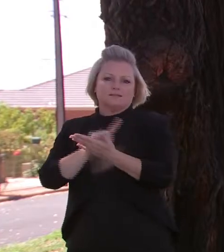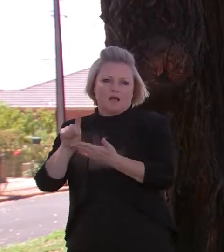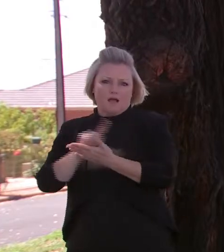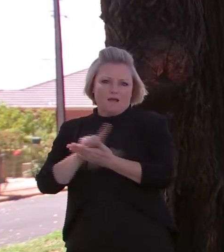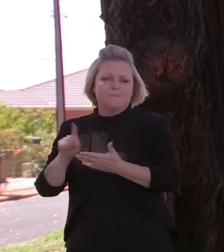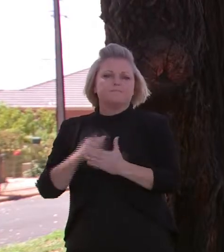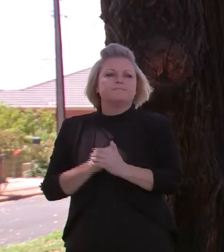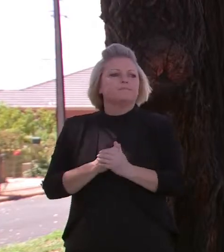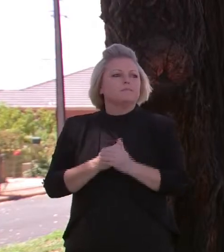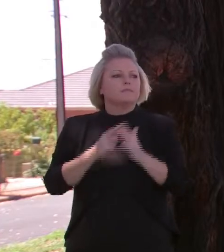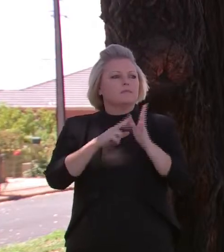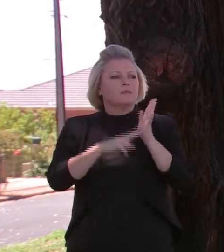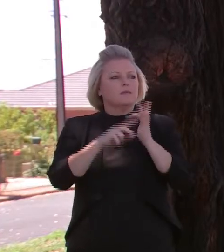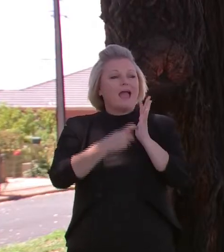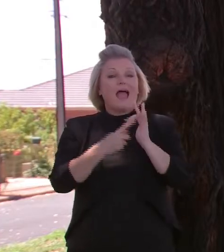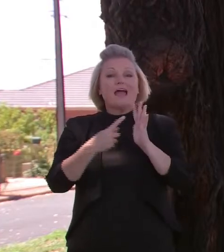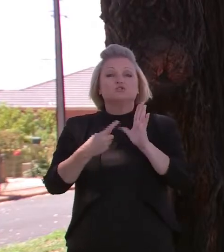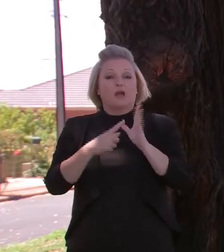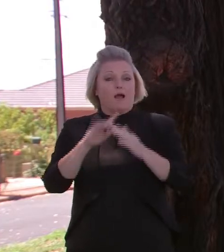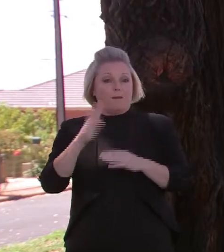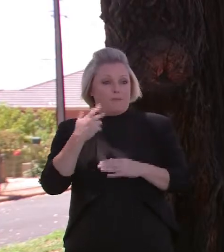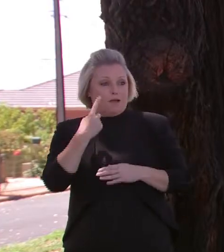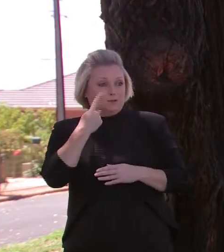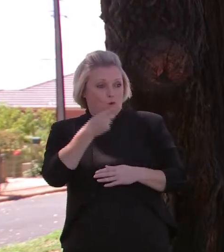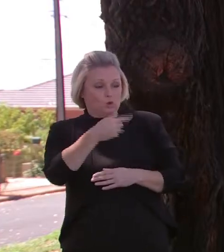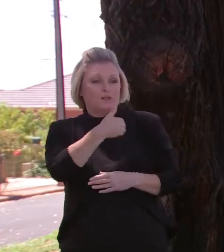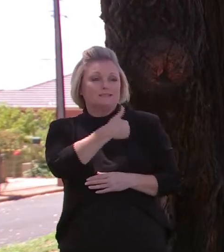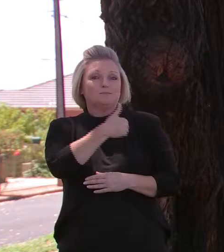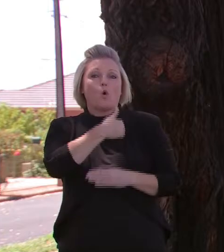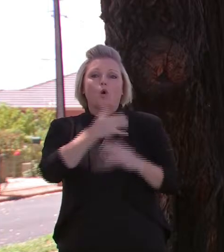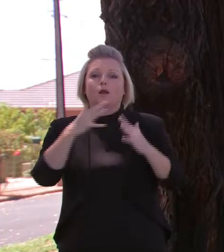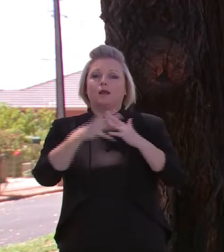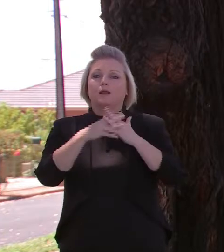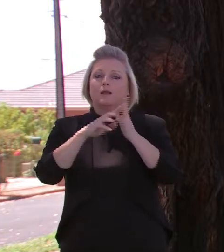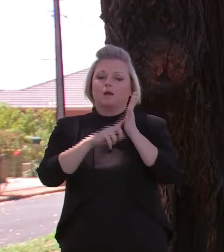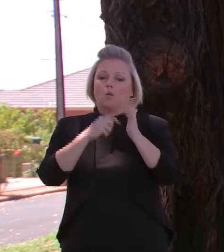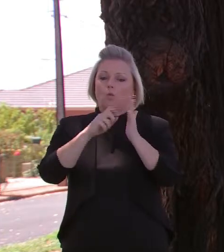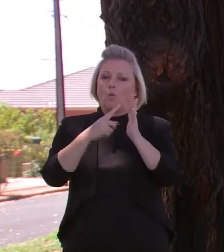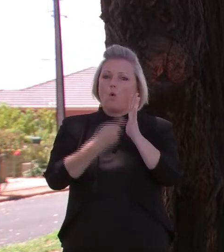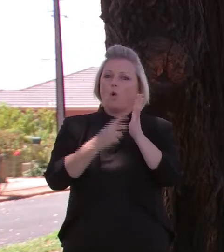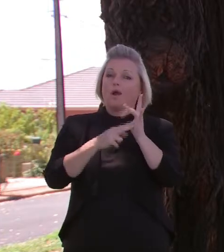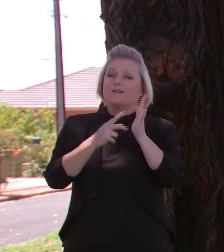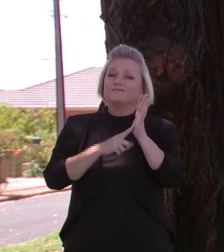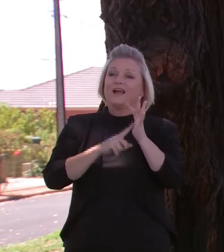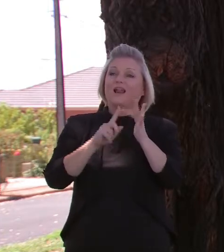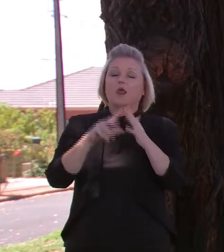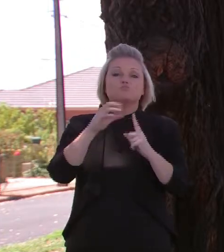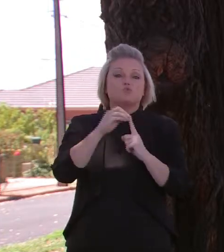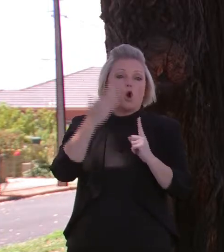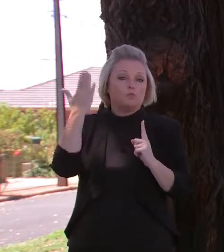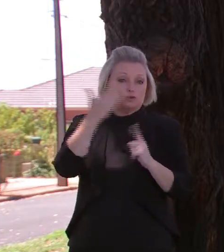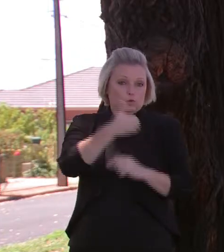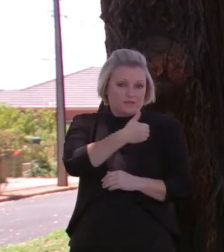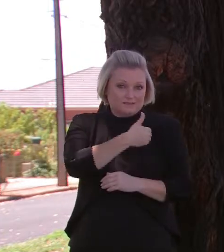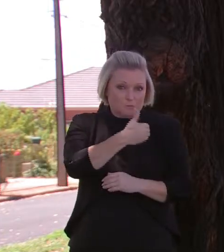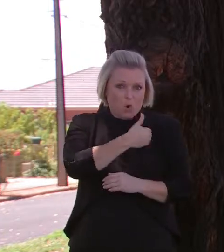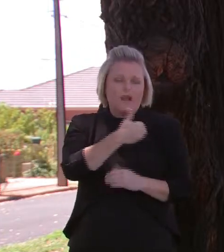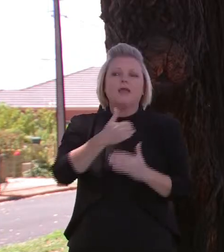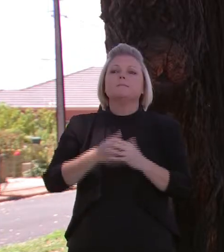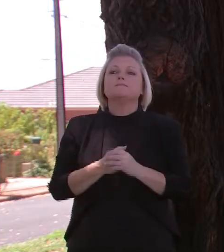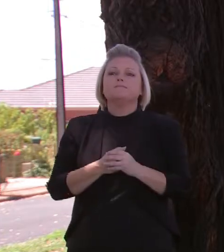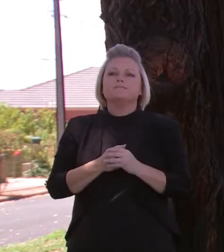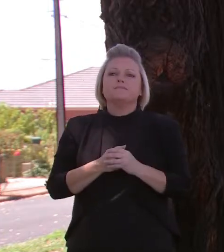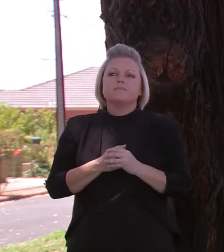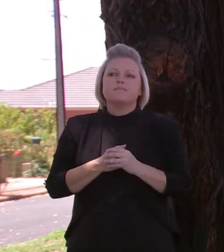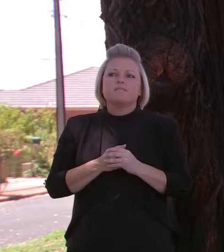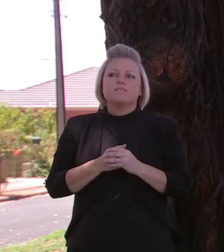Andrea at Walkerville Primary School earlier today, and I imagine that'll be reflective of many schools, but it will vary from site to site. We